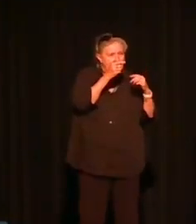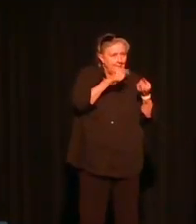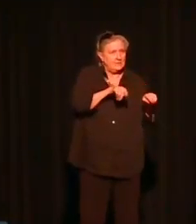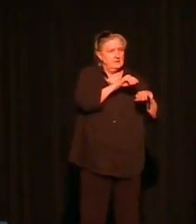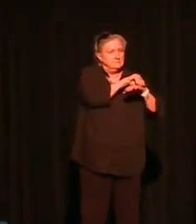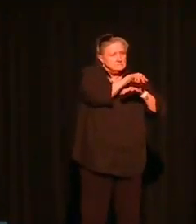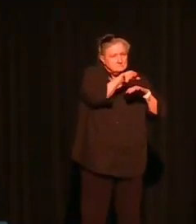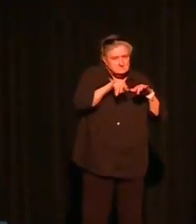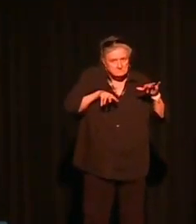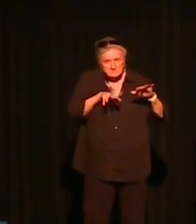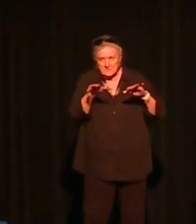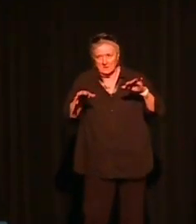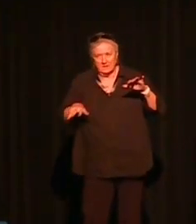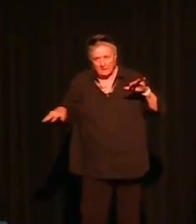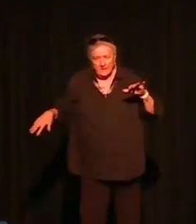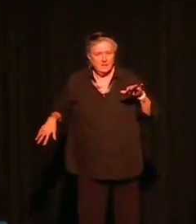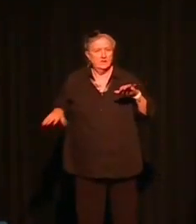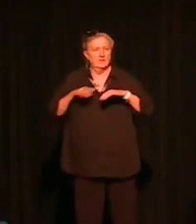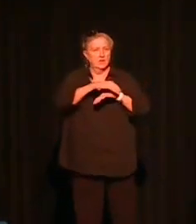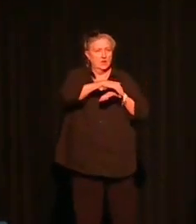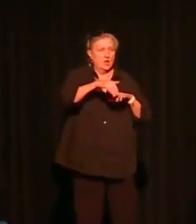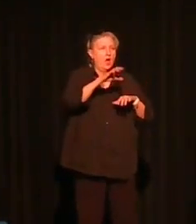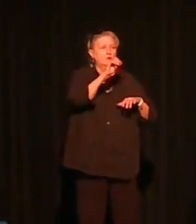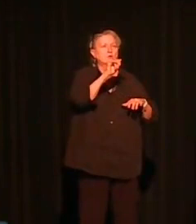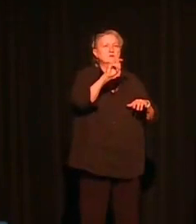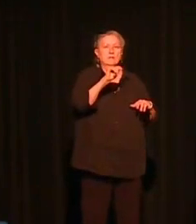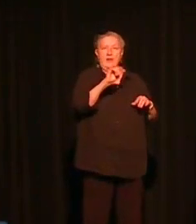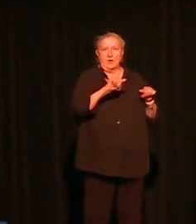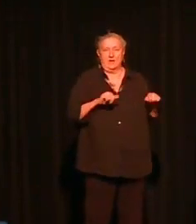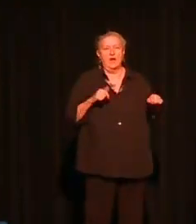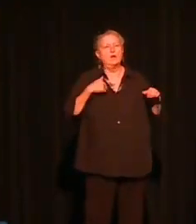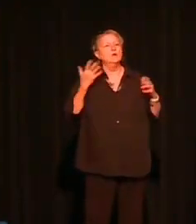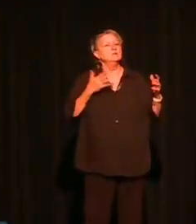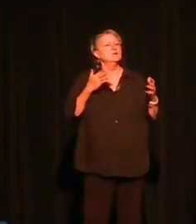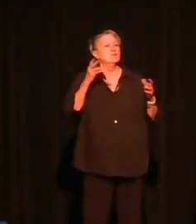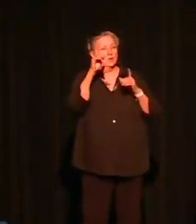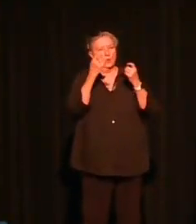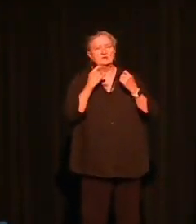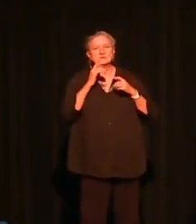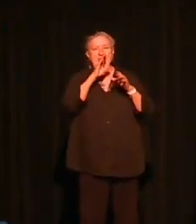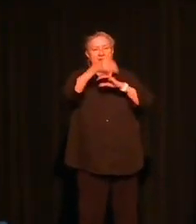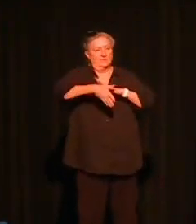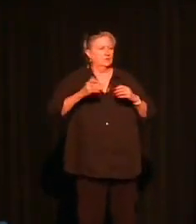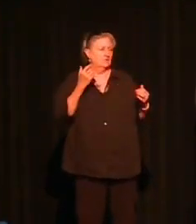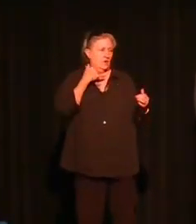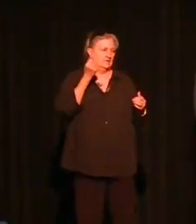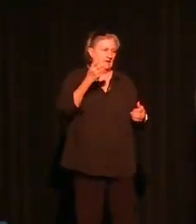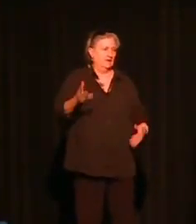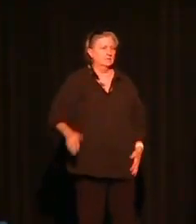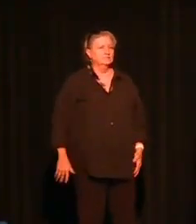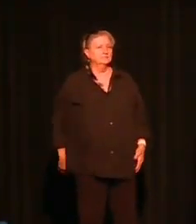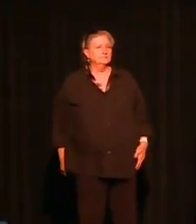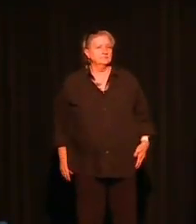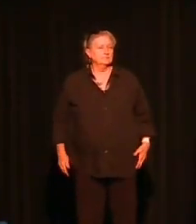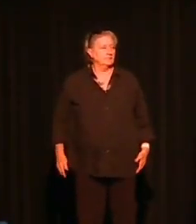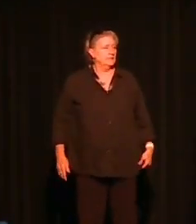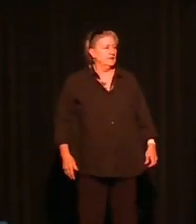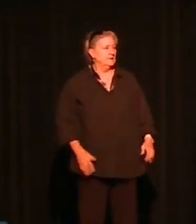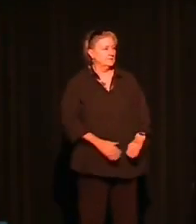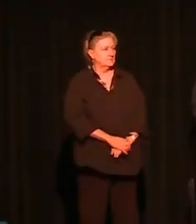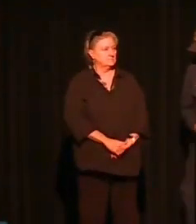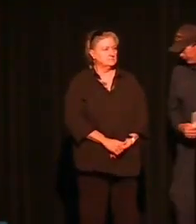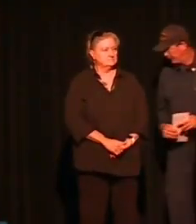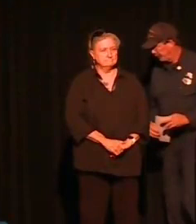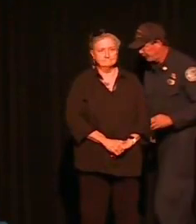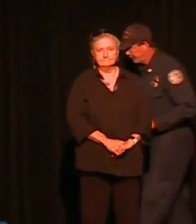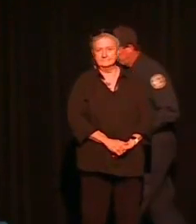be traveling through the coastal area. I'll also be here for questions if you have anything. Thank you.